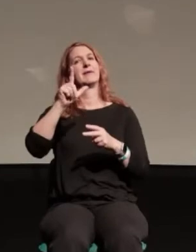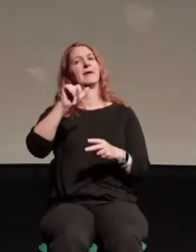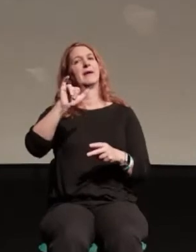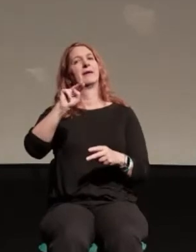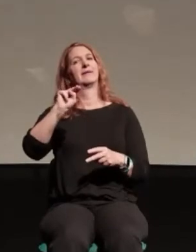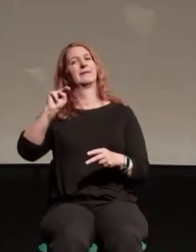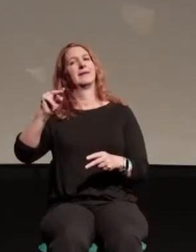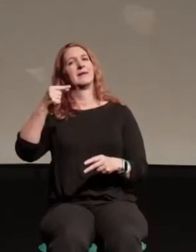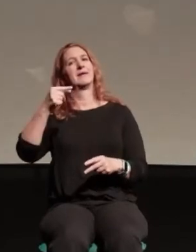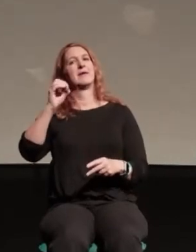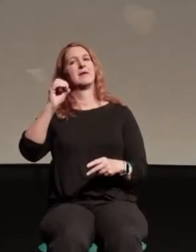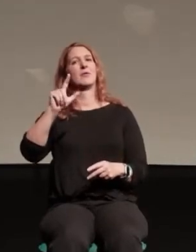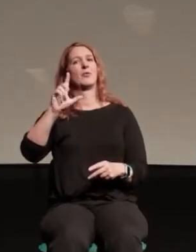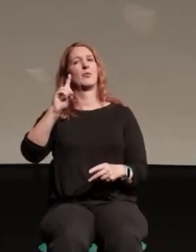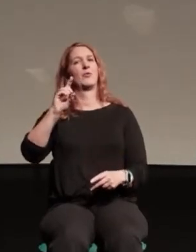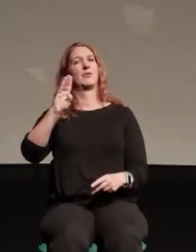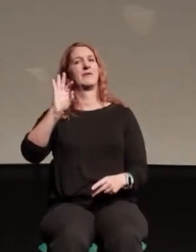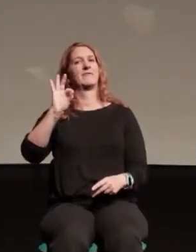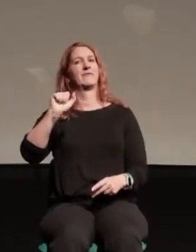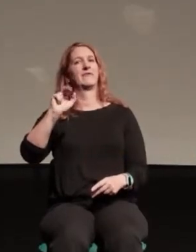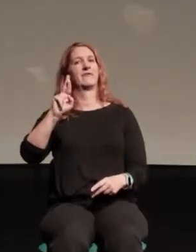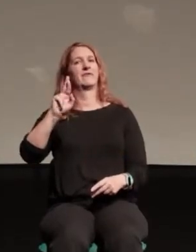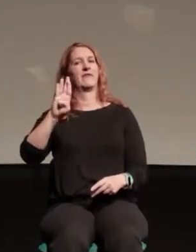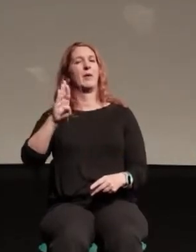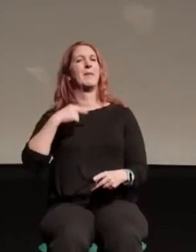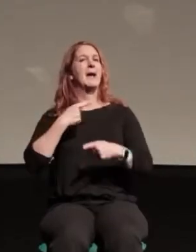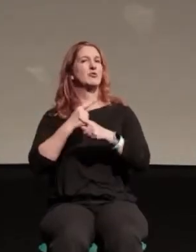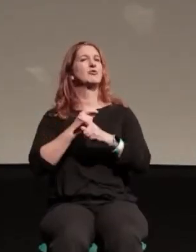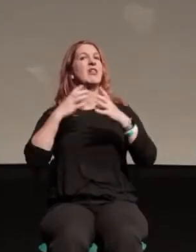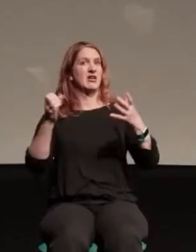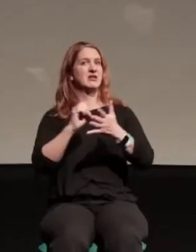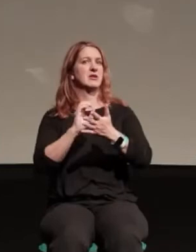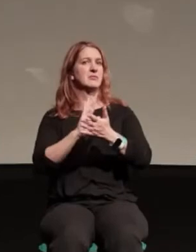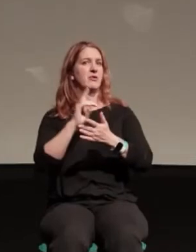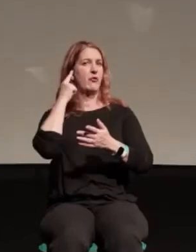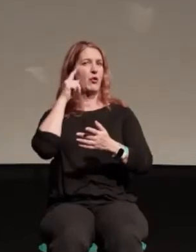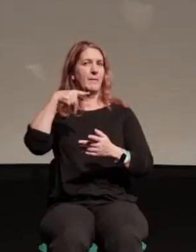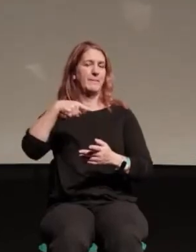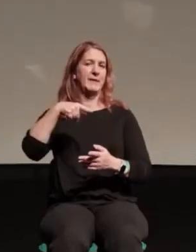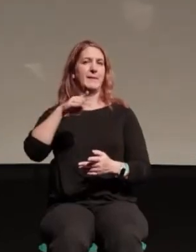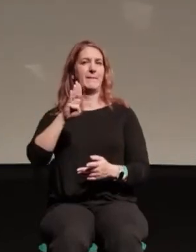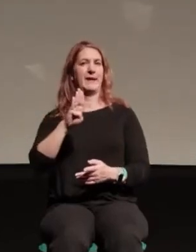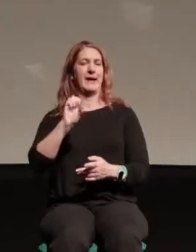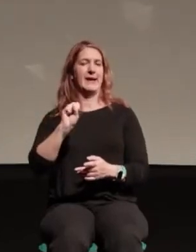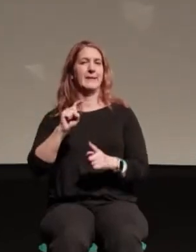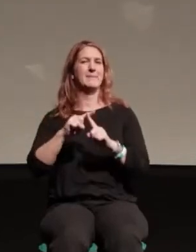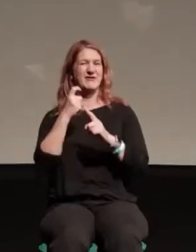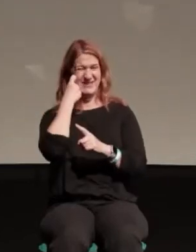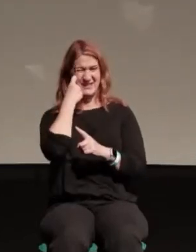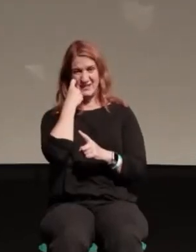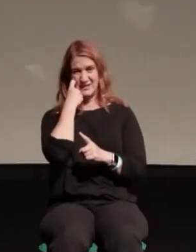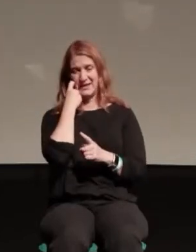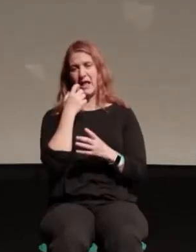a lot of documentaries for PBS, but lately I've been doing smaller, low budget. And I